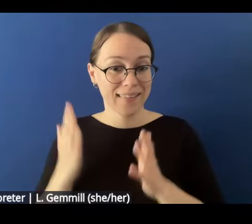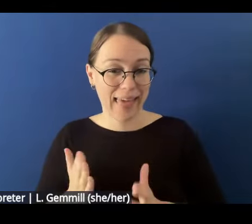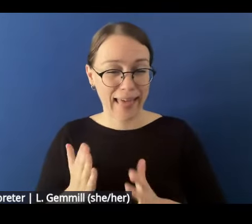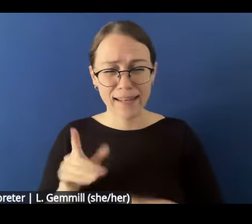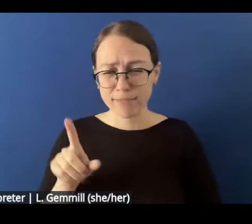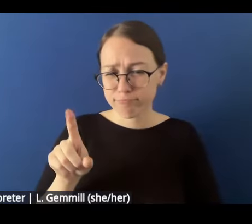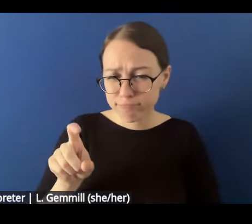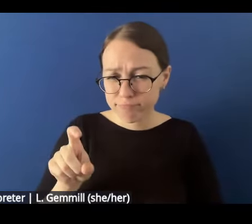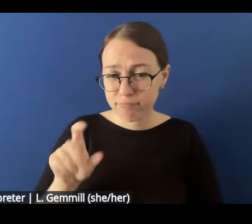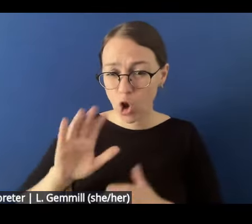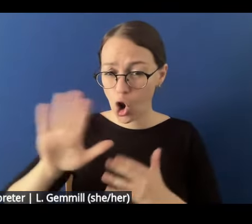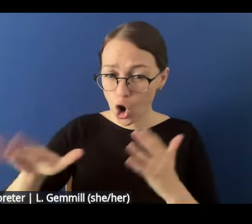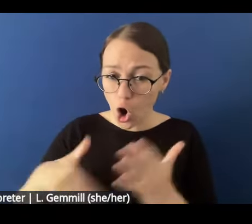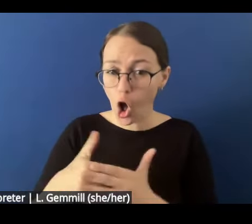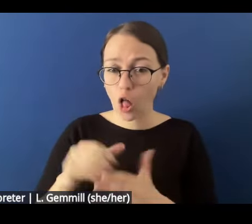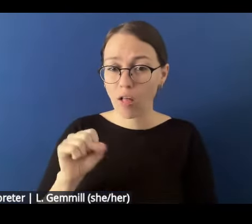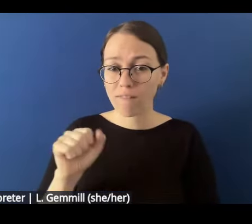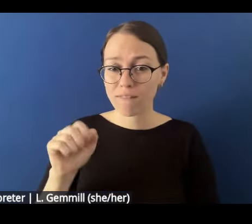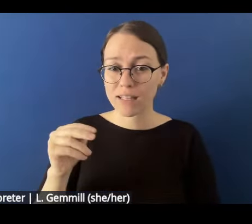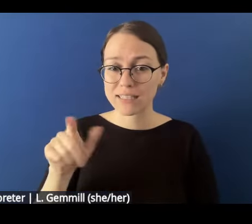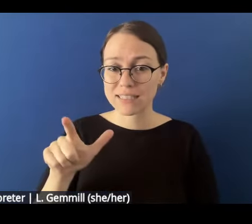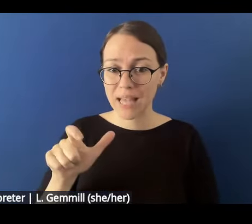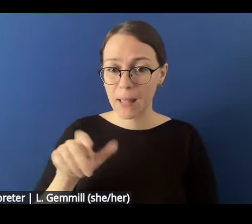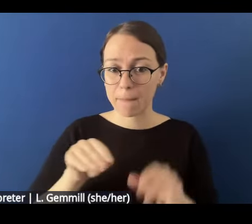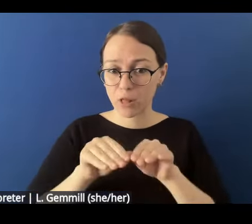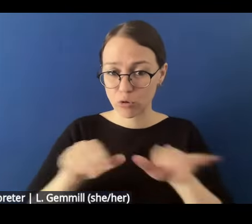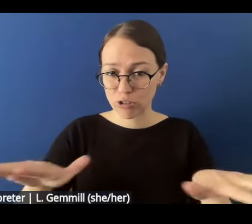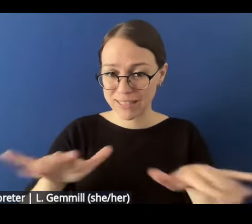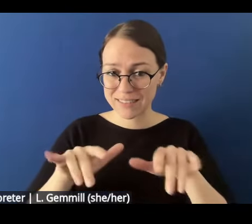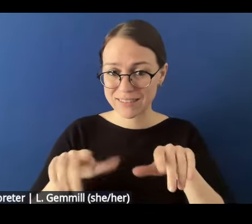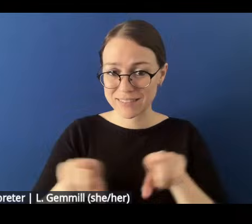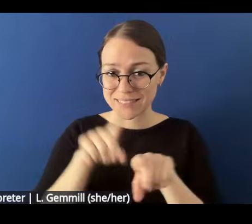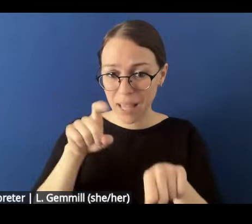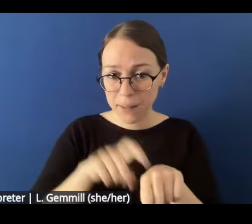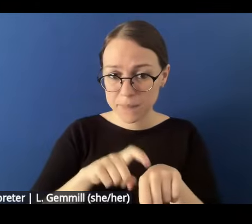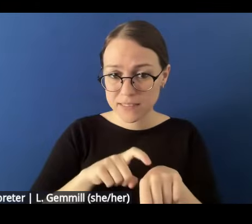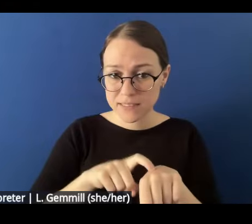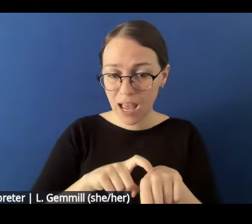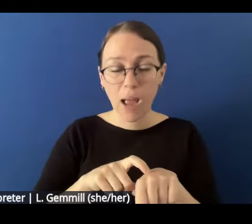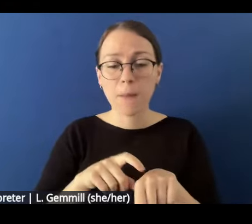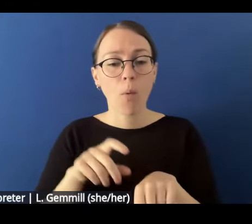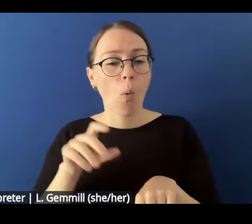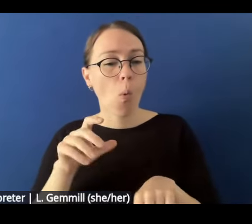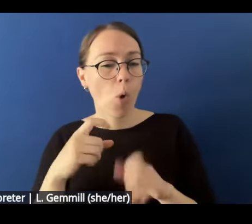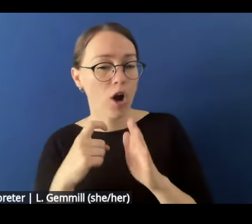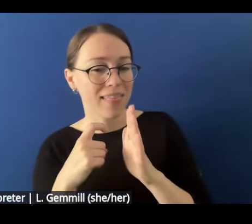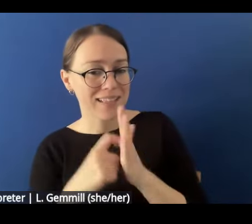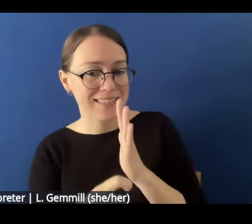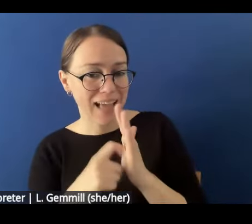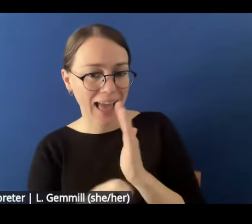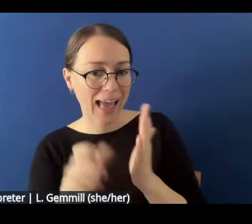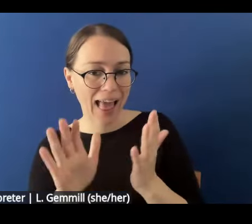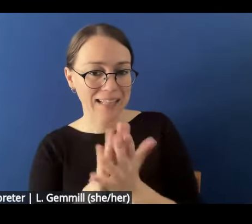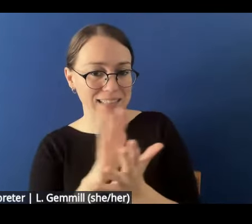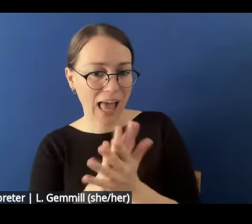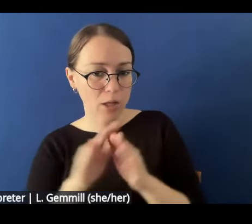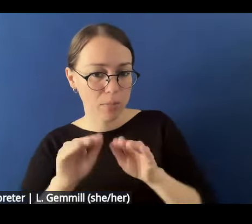samples released at the same time? Or are all of the scanned documents available at the same time? I'm trying